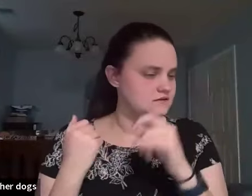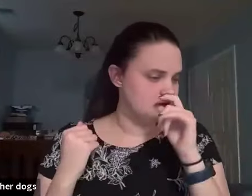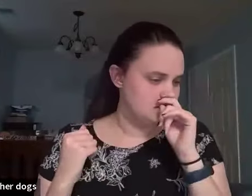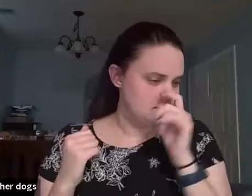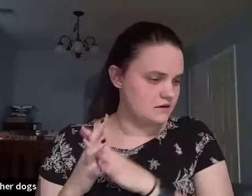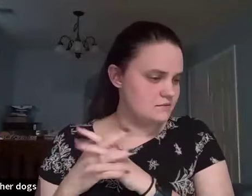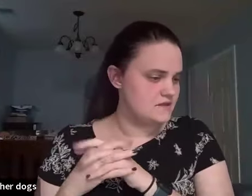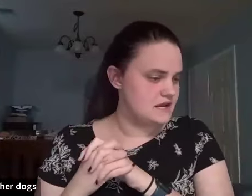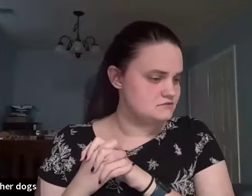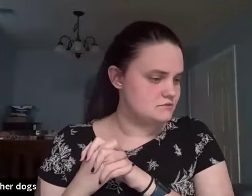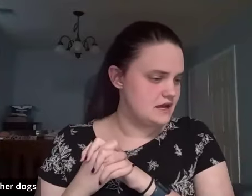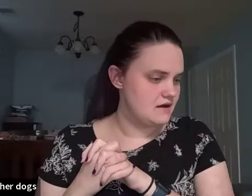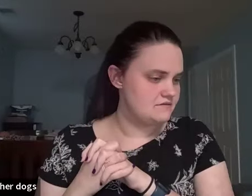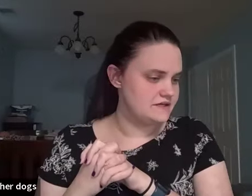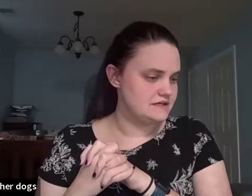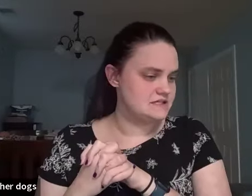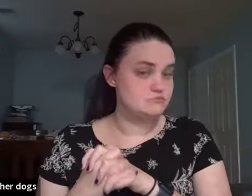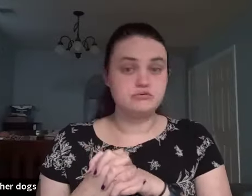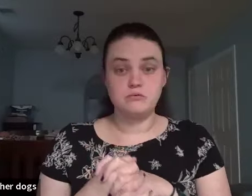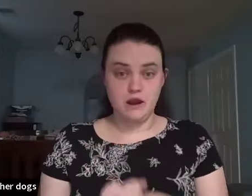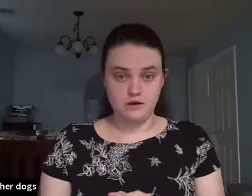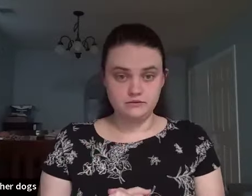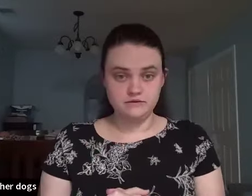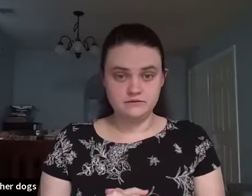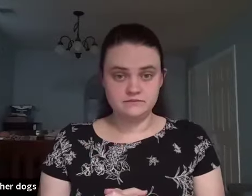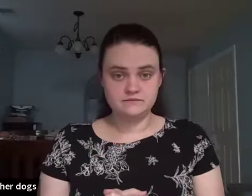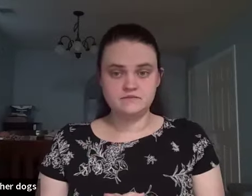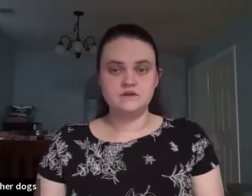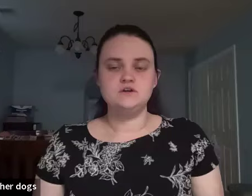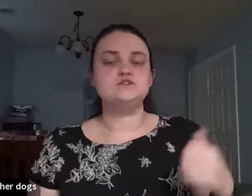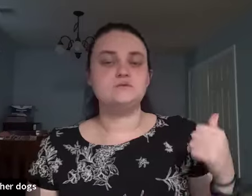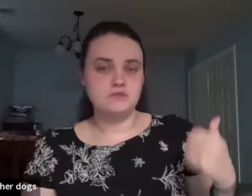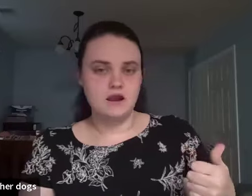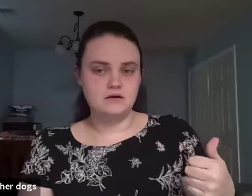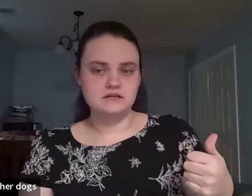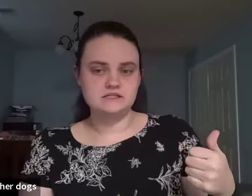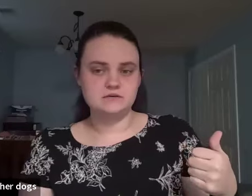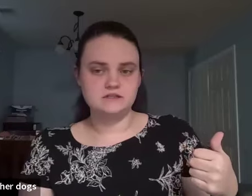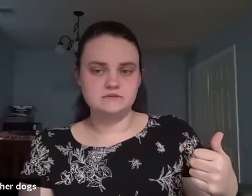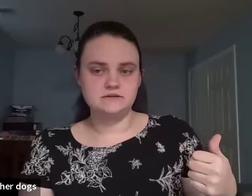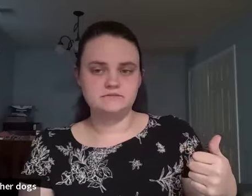end. The next one we have is proud. So proud is going to be,